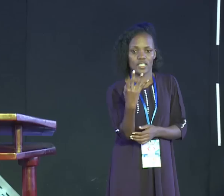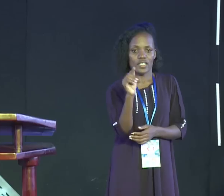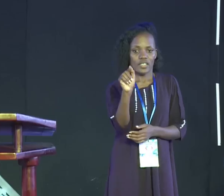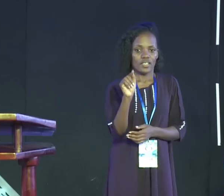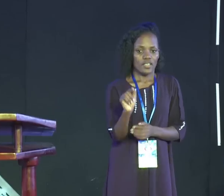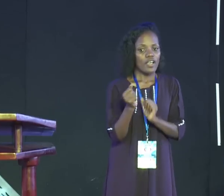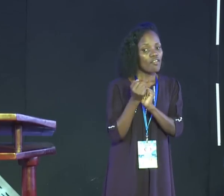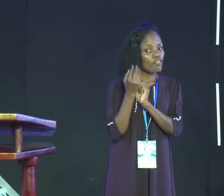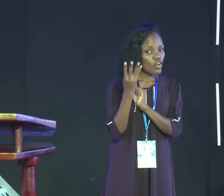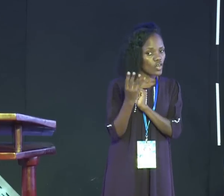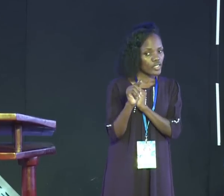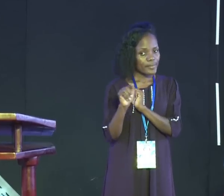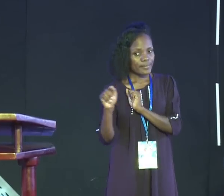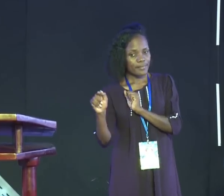lw'14.